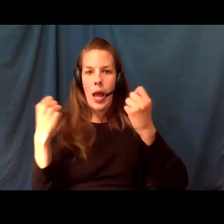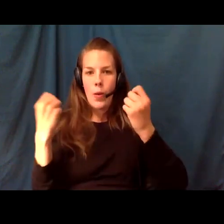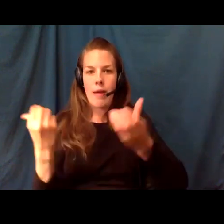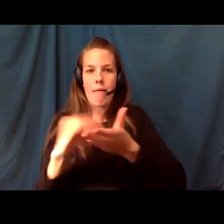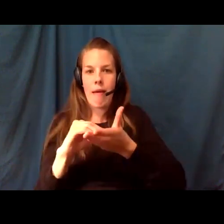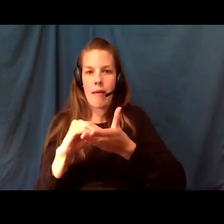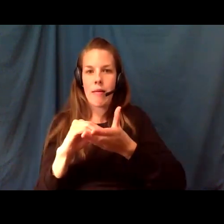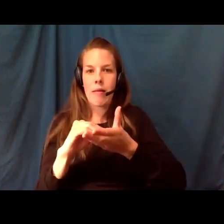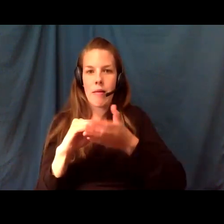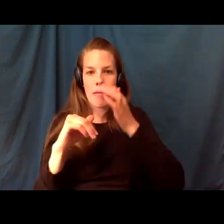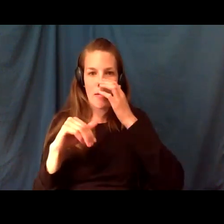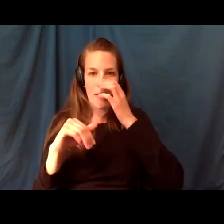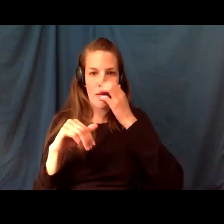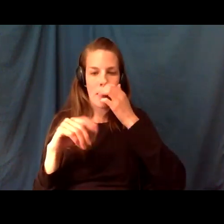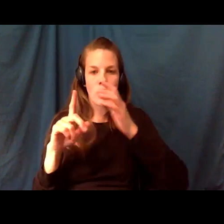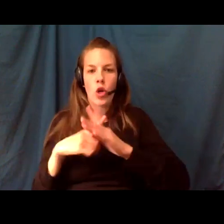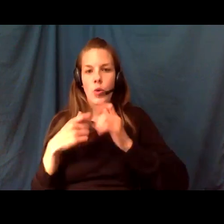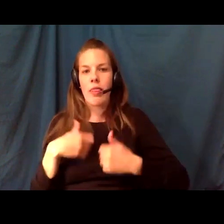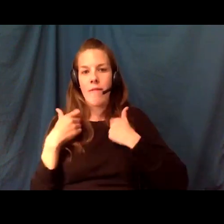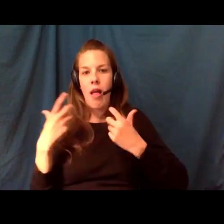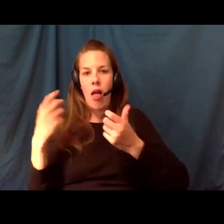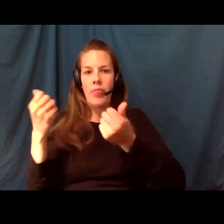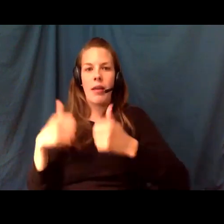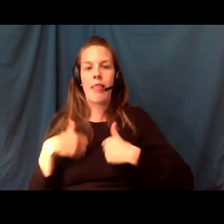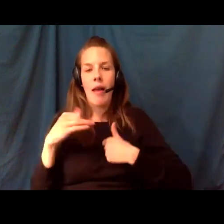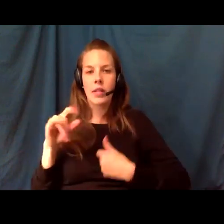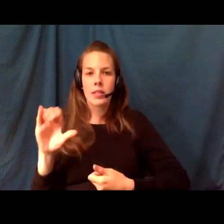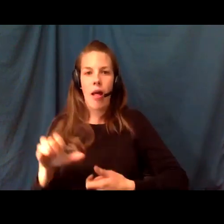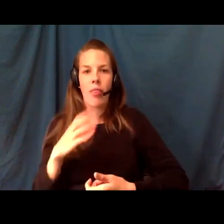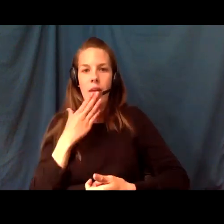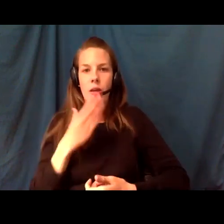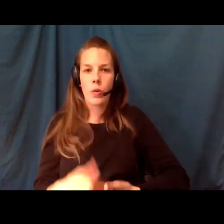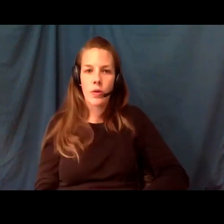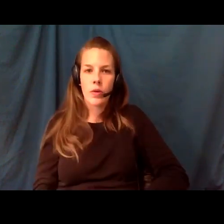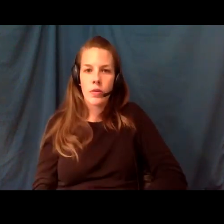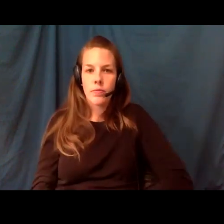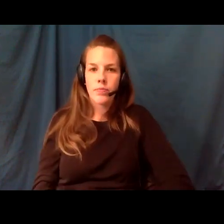to living a healthy lifestyle physically. So thank you.